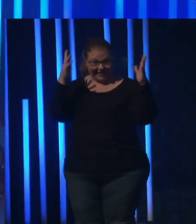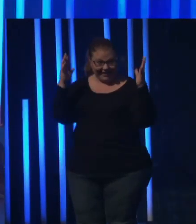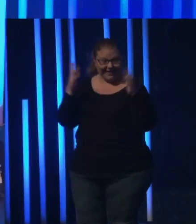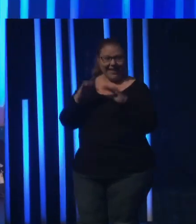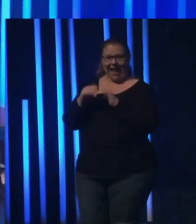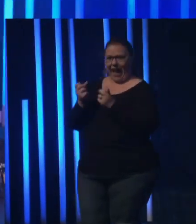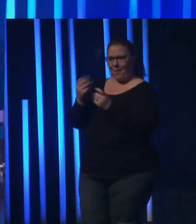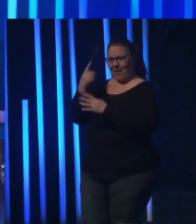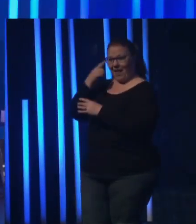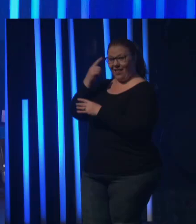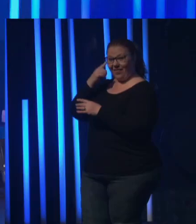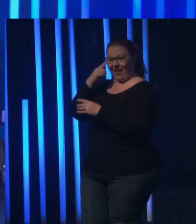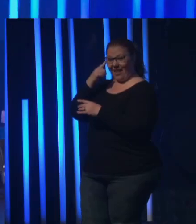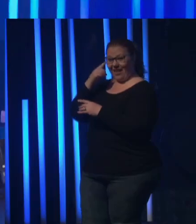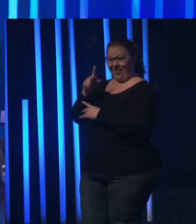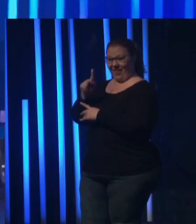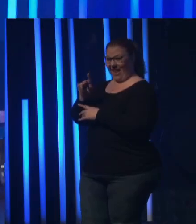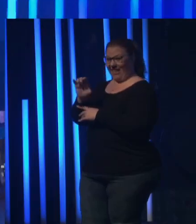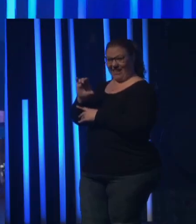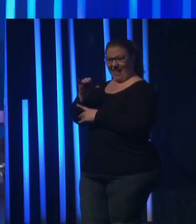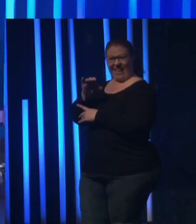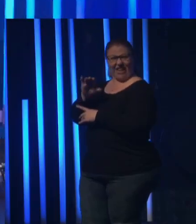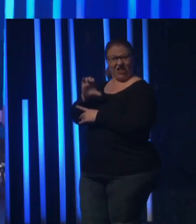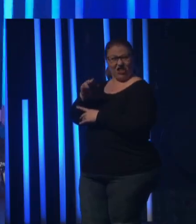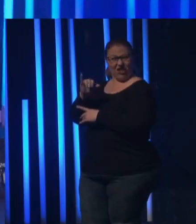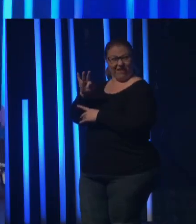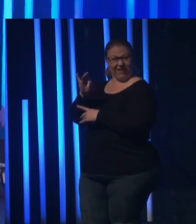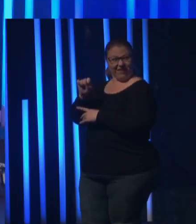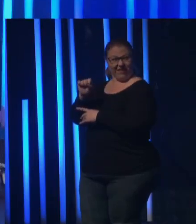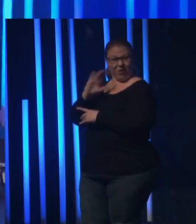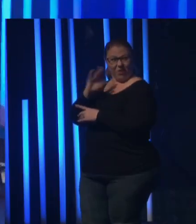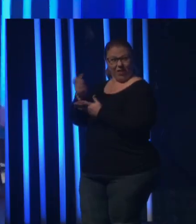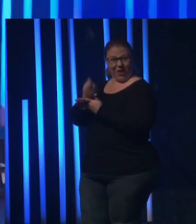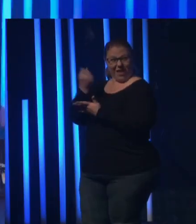Yeah. How many of you think the Kansas City Chiefs will win today?